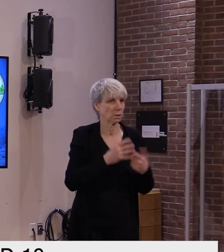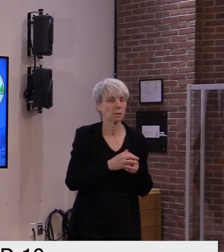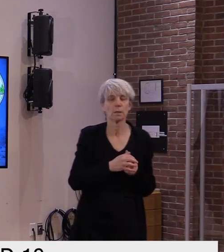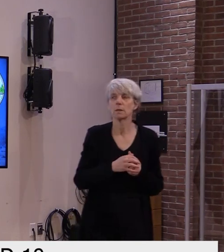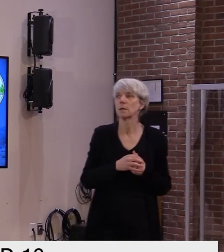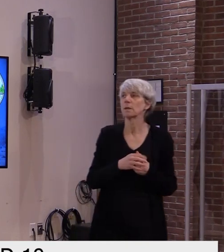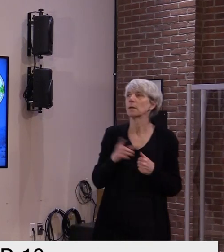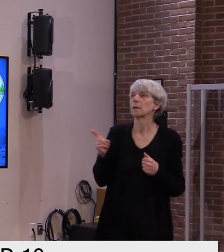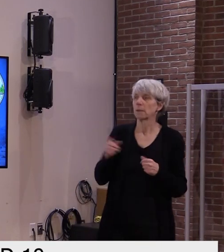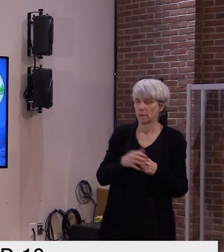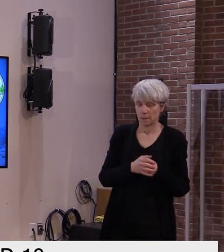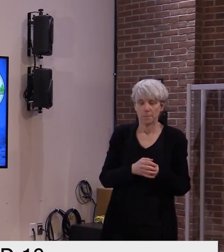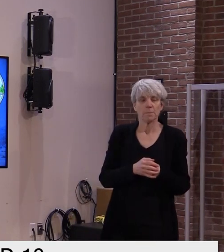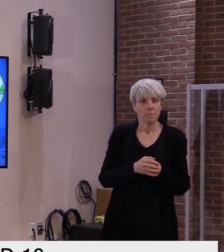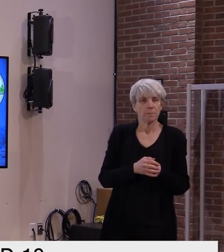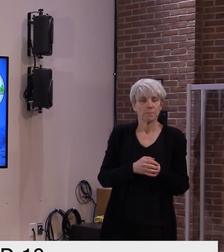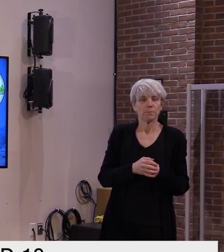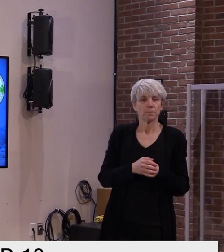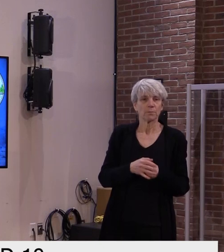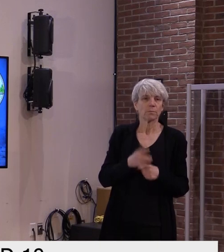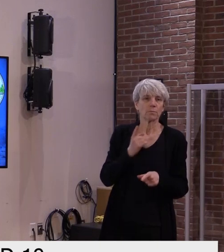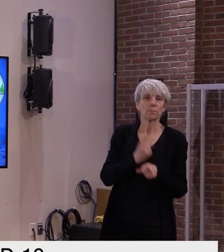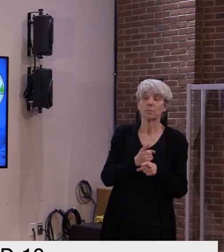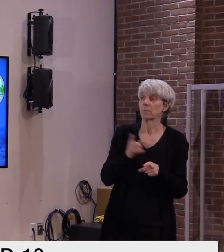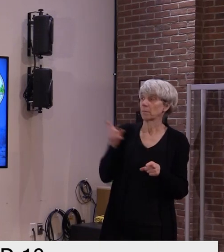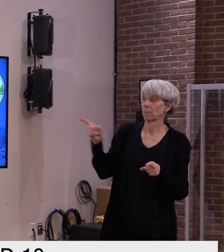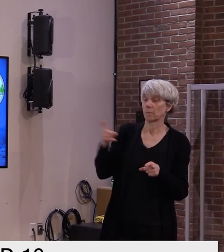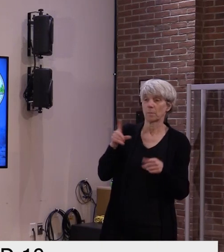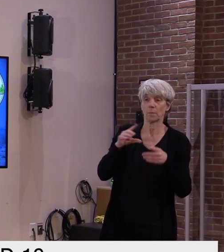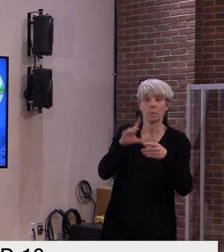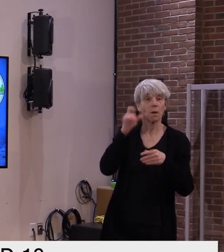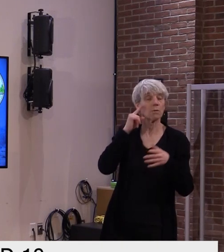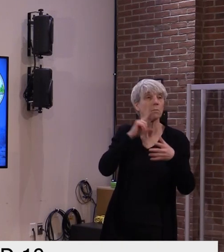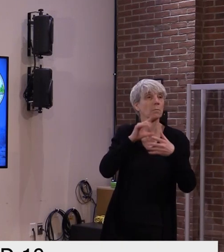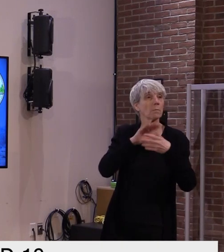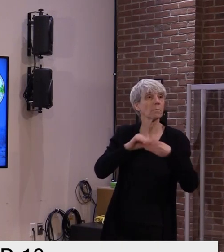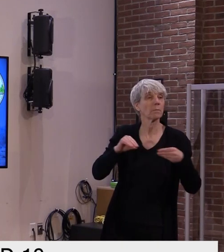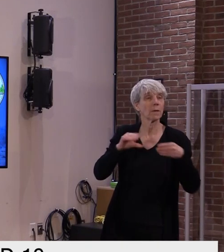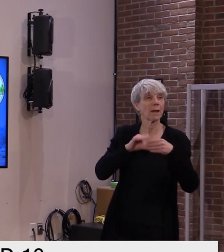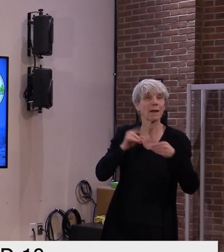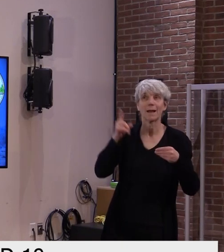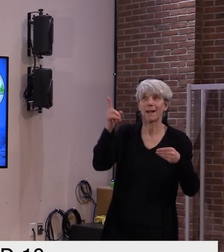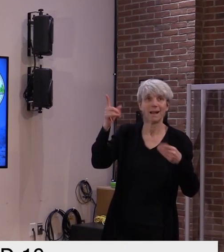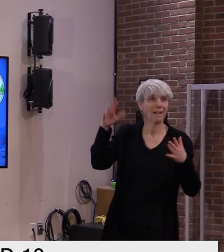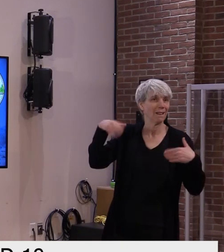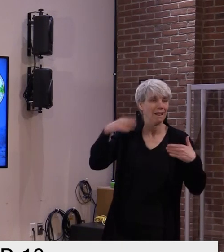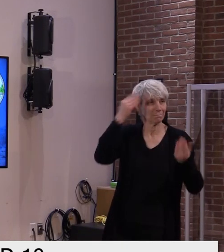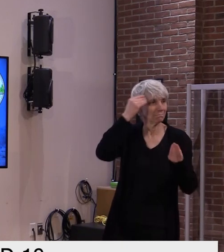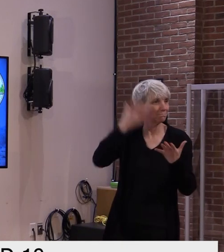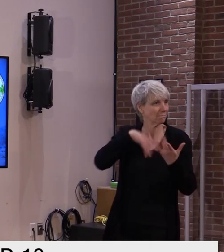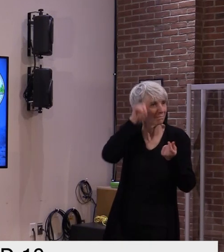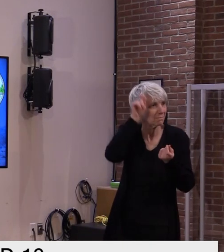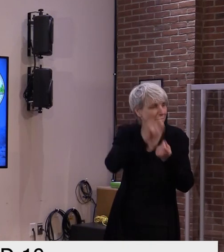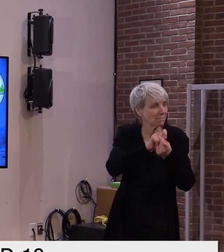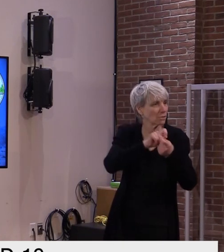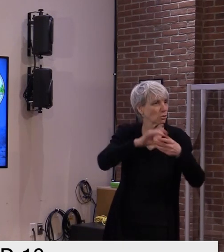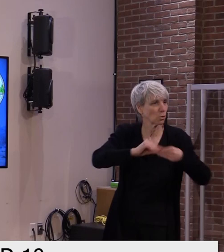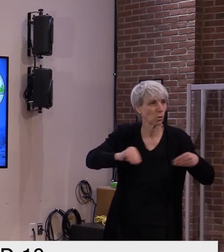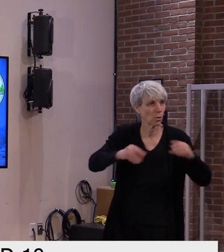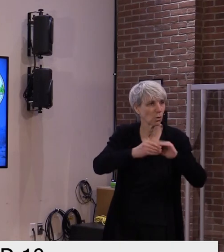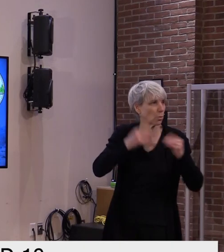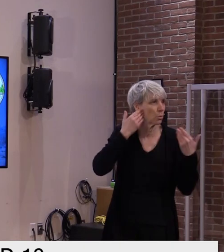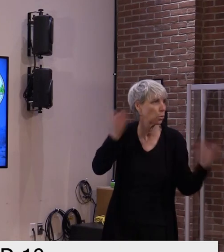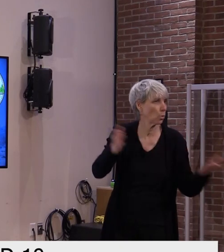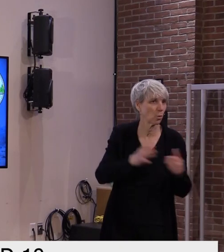obviously, as the governor alluded to, we just don't have any of the fine details. All we have is a headline at this point